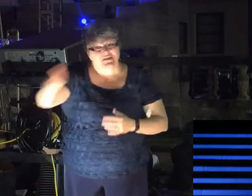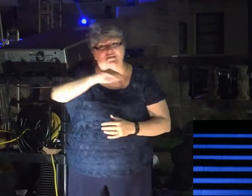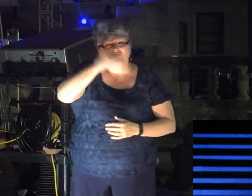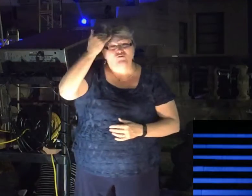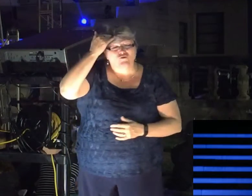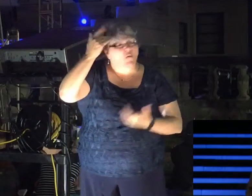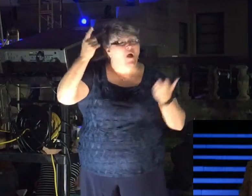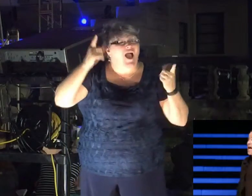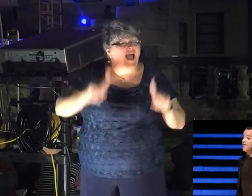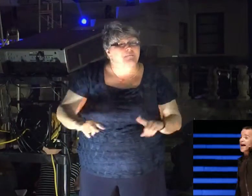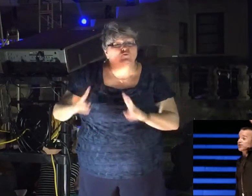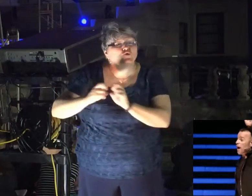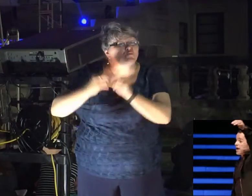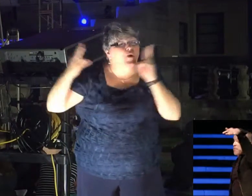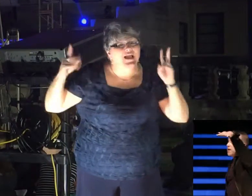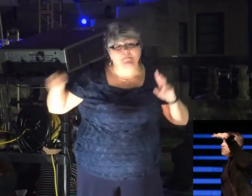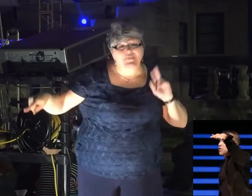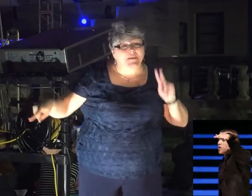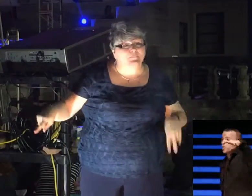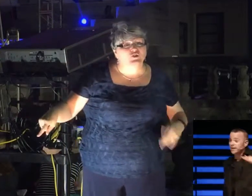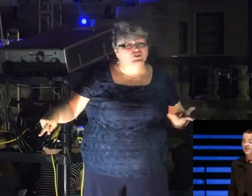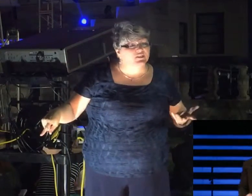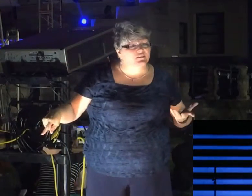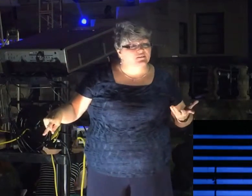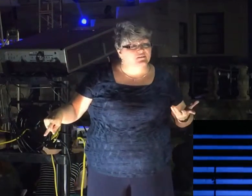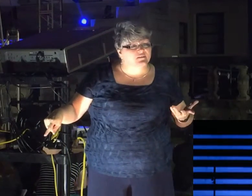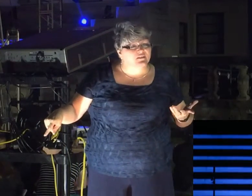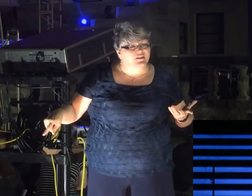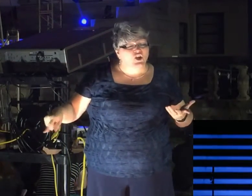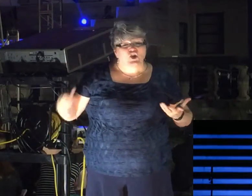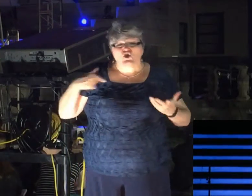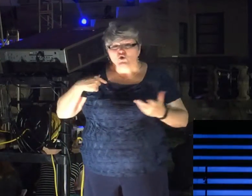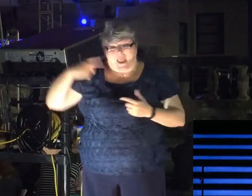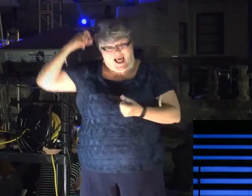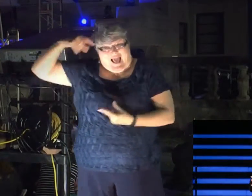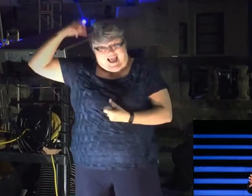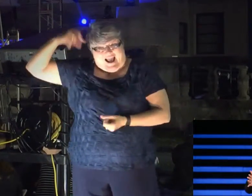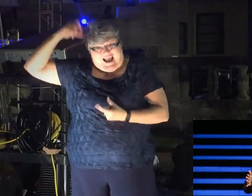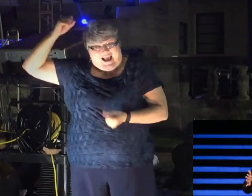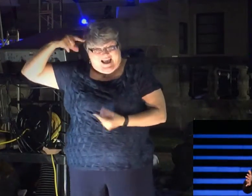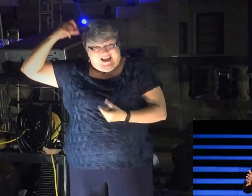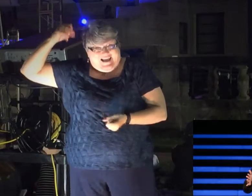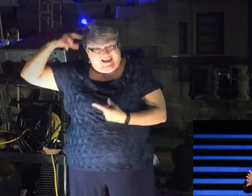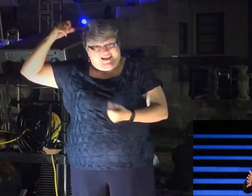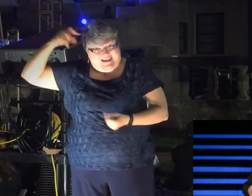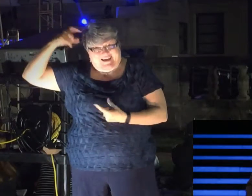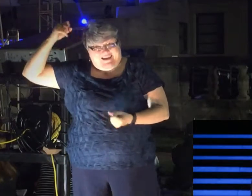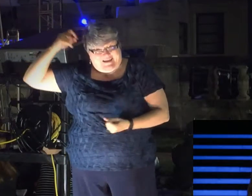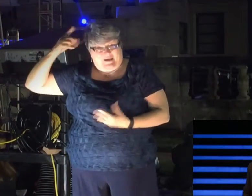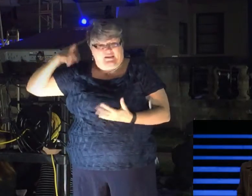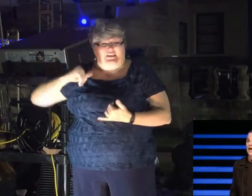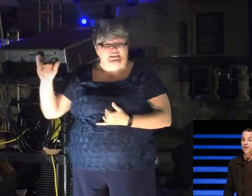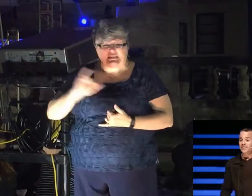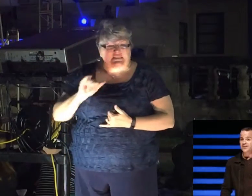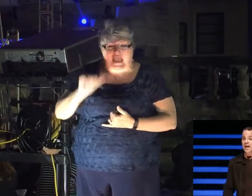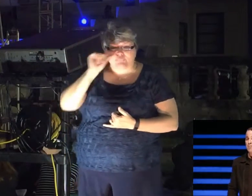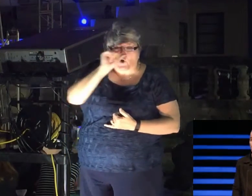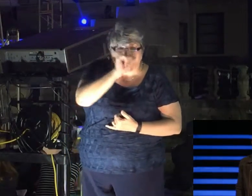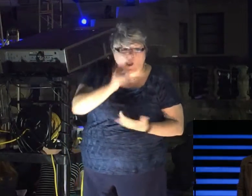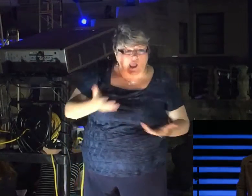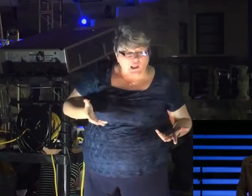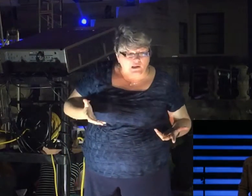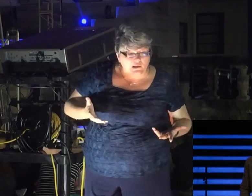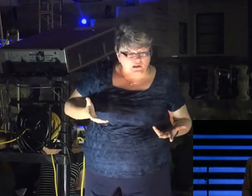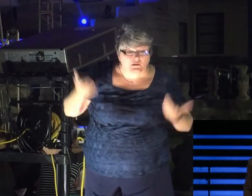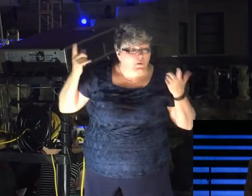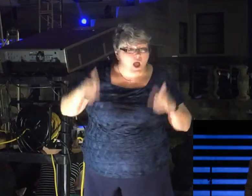that's why, and many of you know this, what happens when you break up with that person? You've been firing the same part of your brain that's lit up by